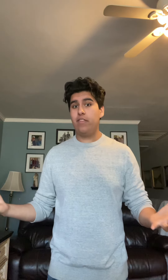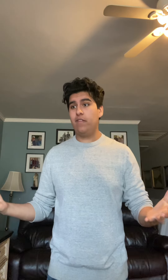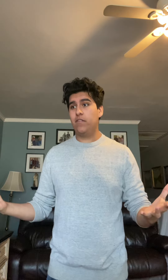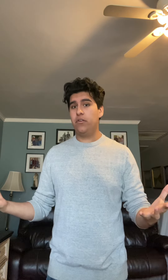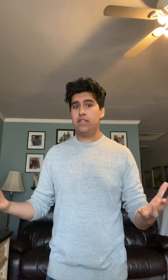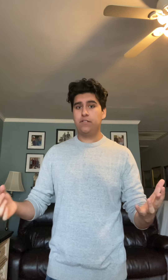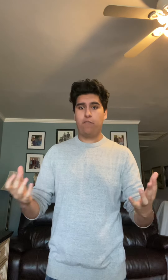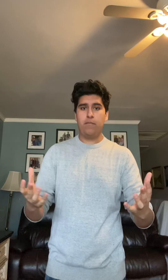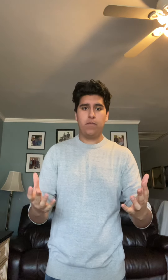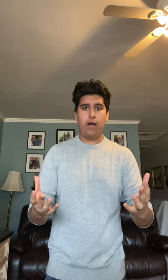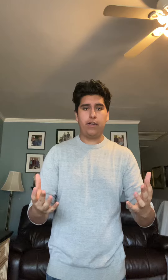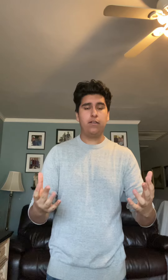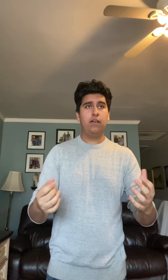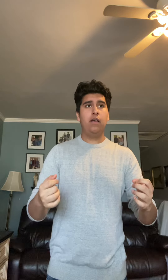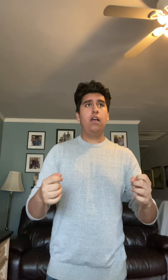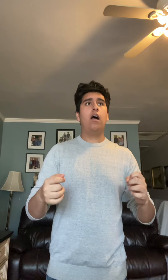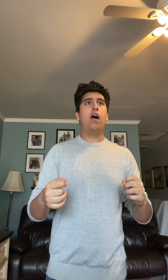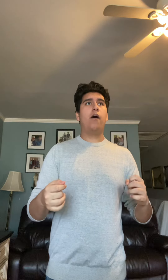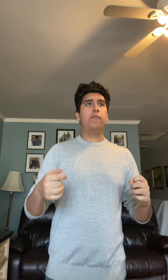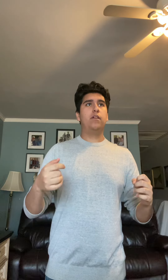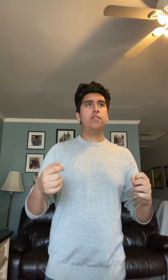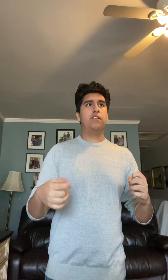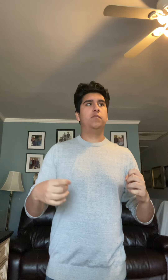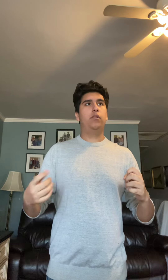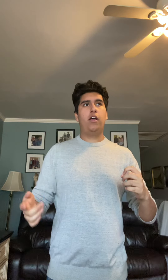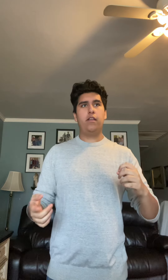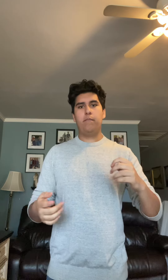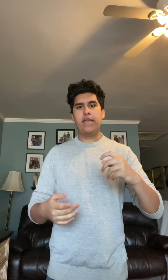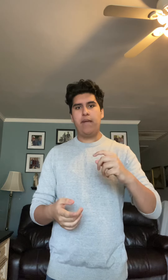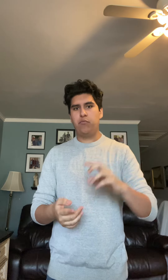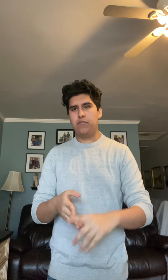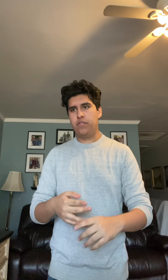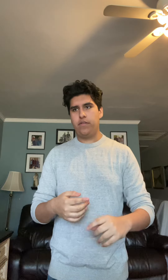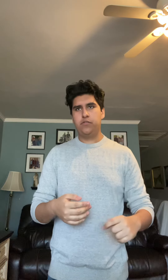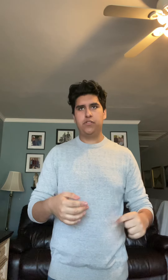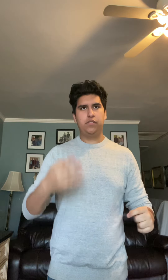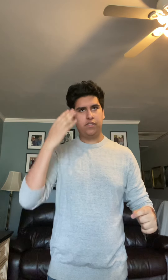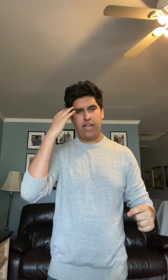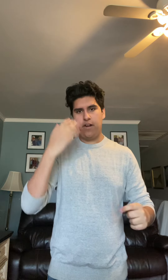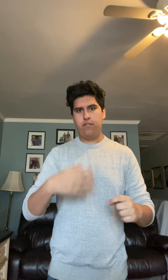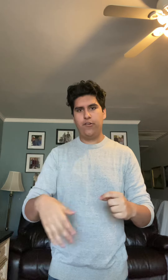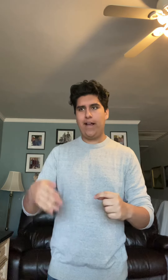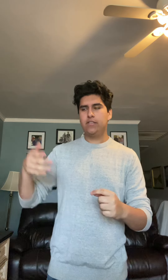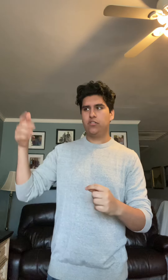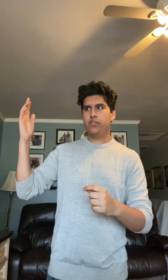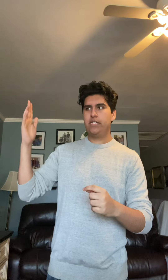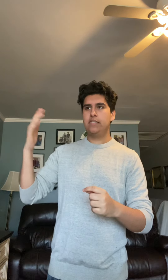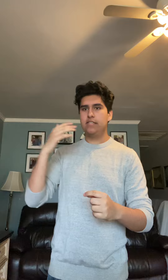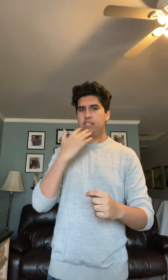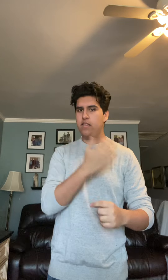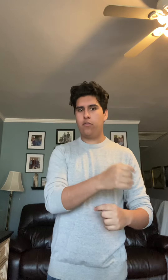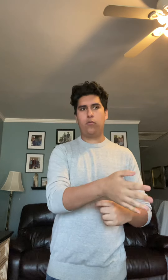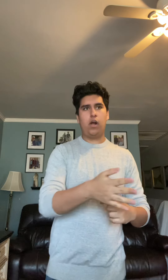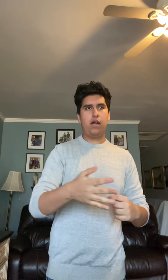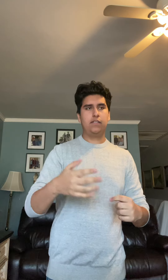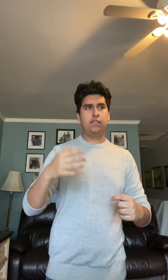that there is from his body. Ymir's blood became the rivers and the oceans, his hair the grass and trees, his teeth the rocks,